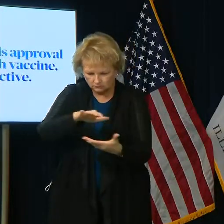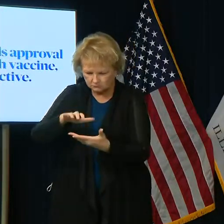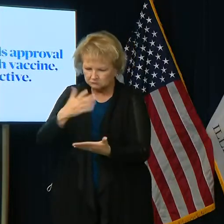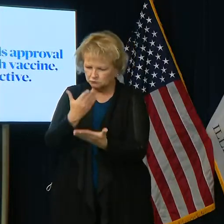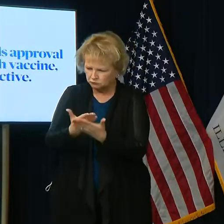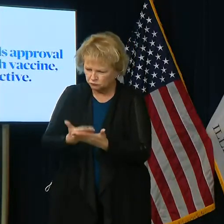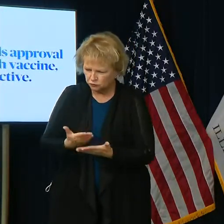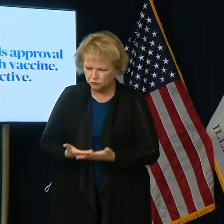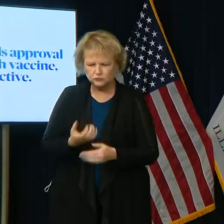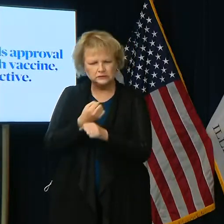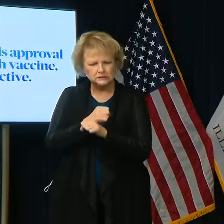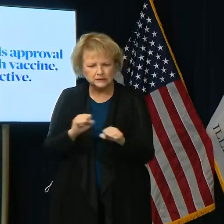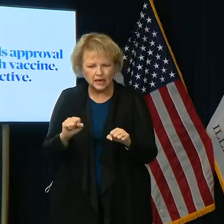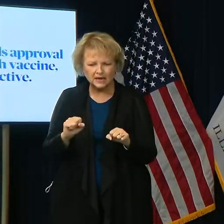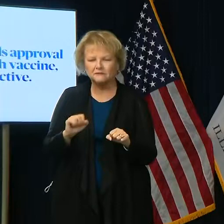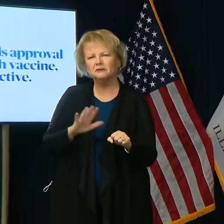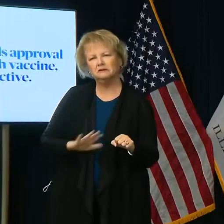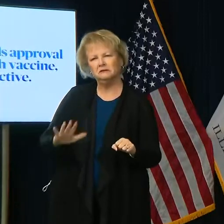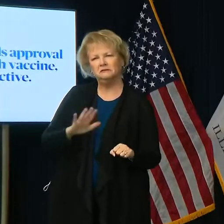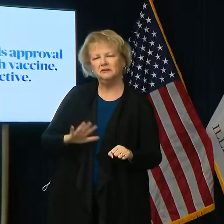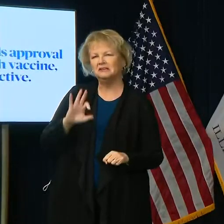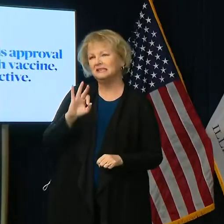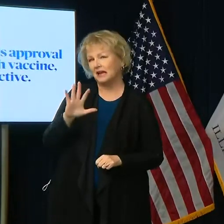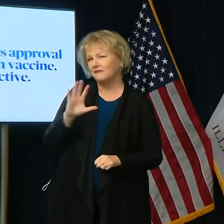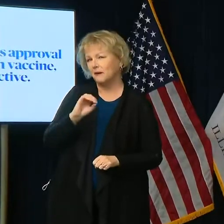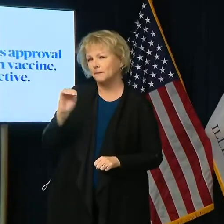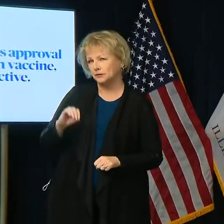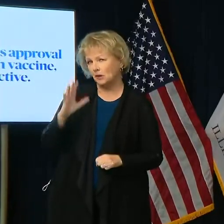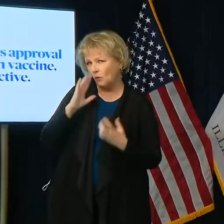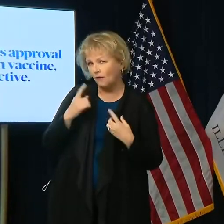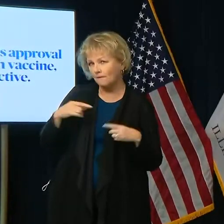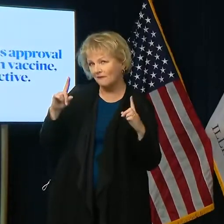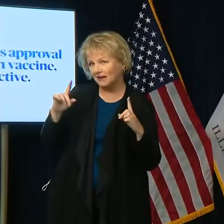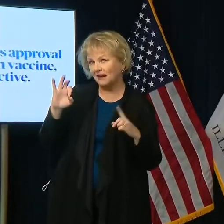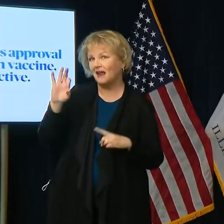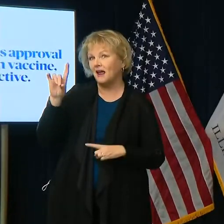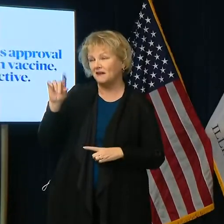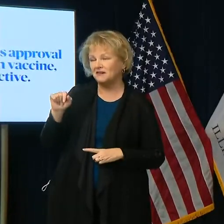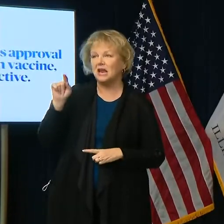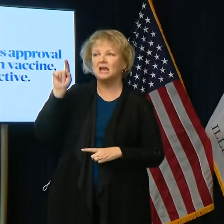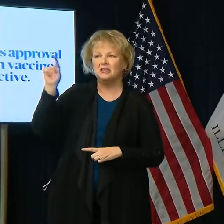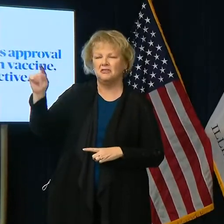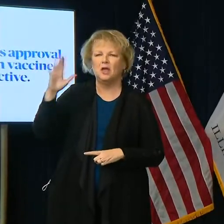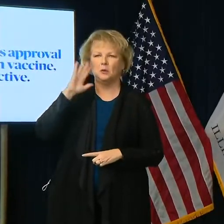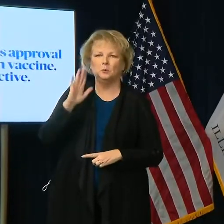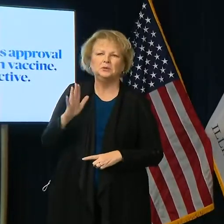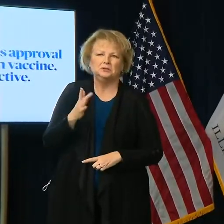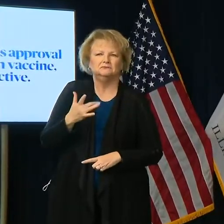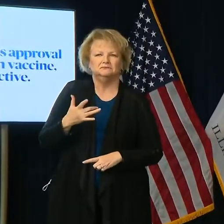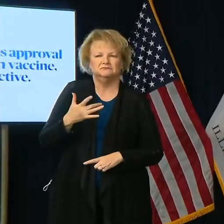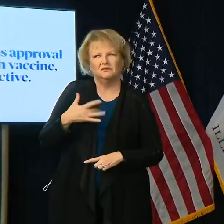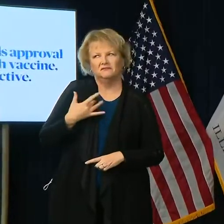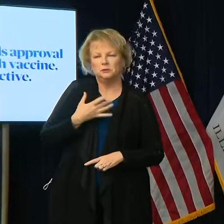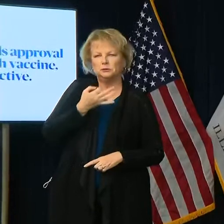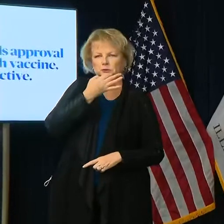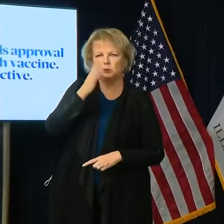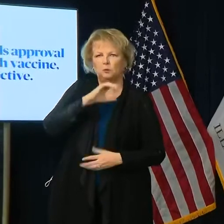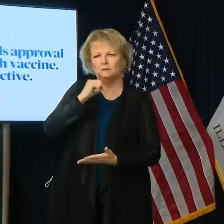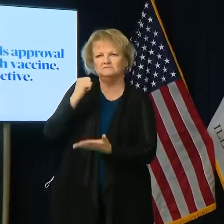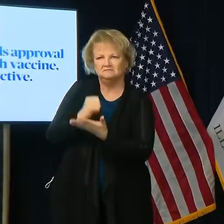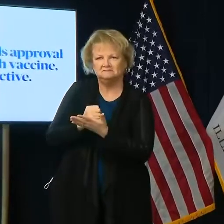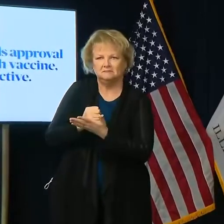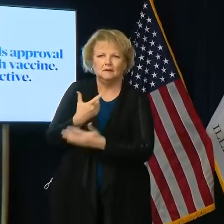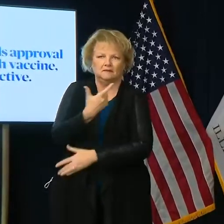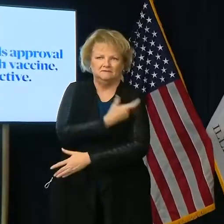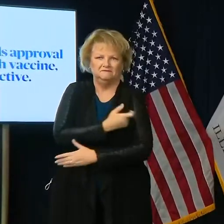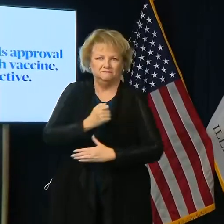safe and thus far 95% effective, the FDA's decision is all but imminent.